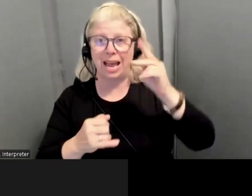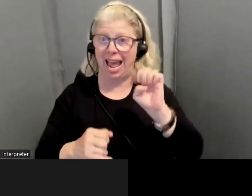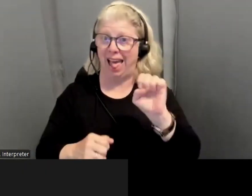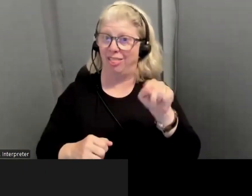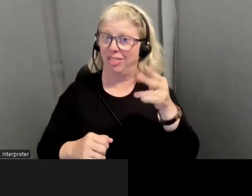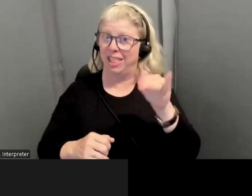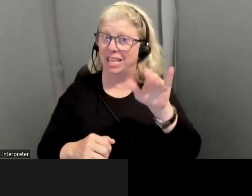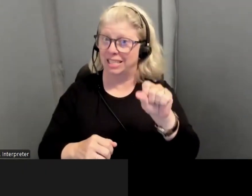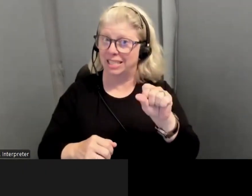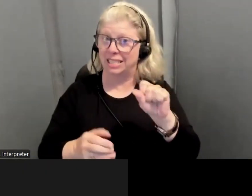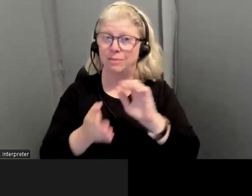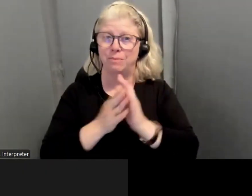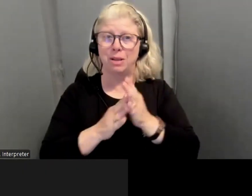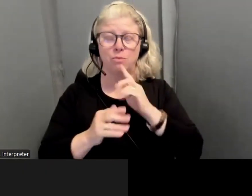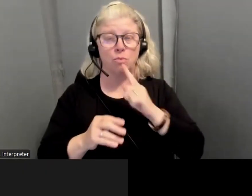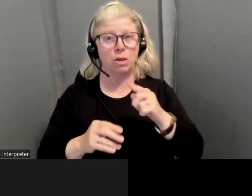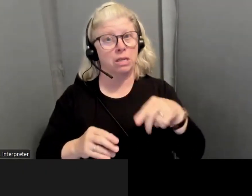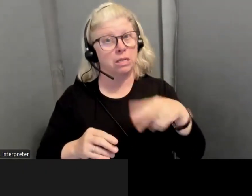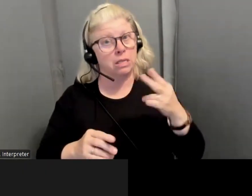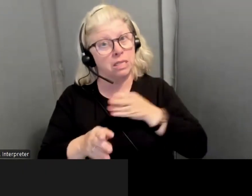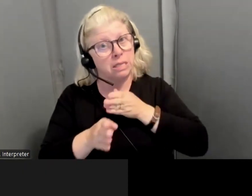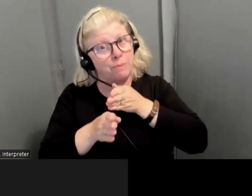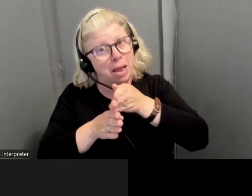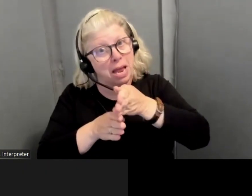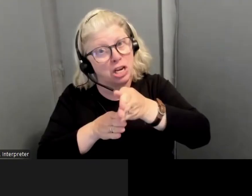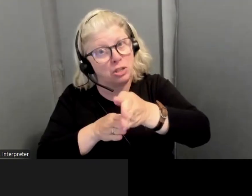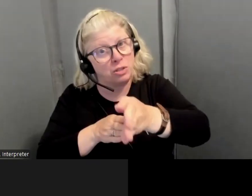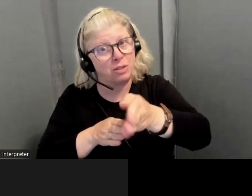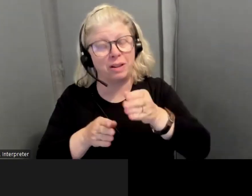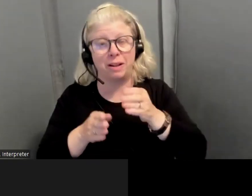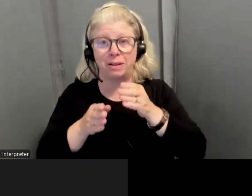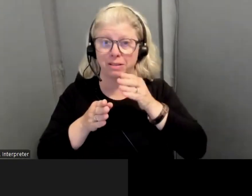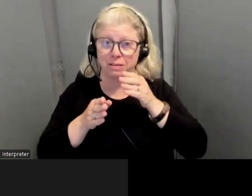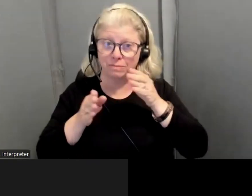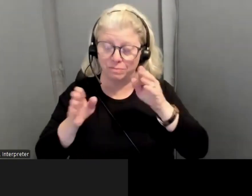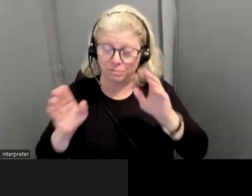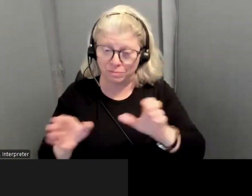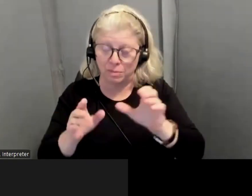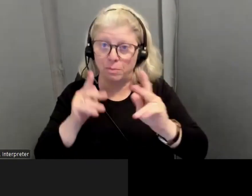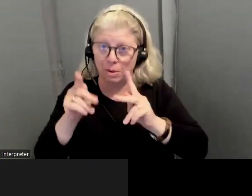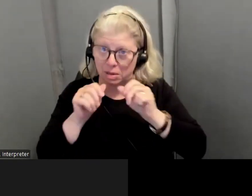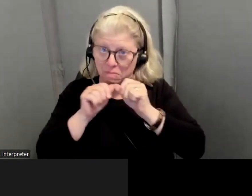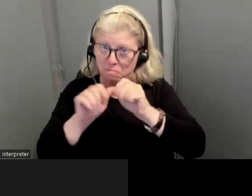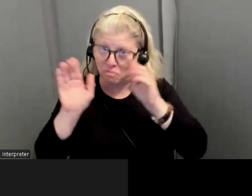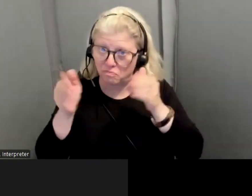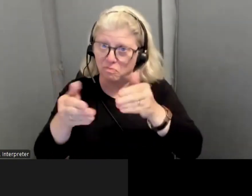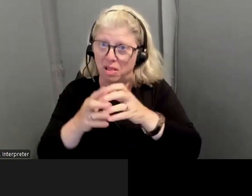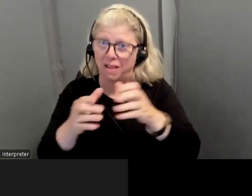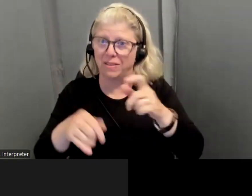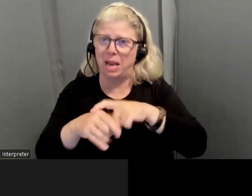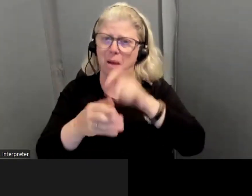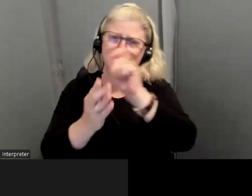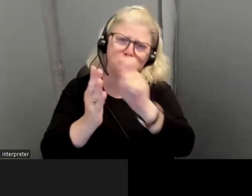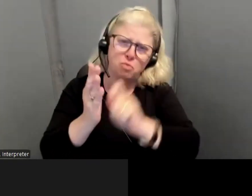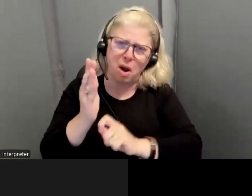has become a highly specialized discipline where people spend a lot of time and write